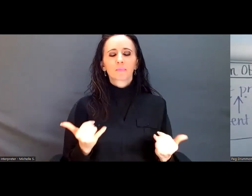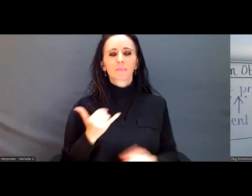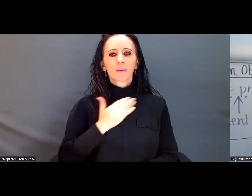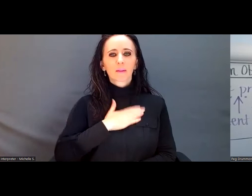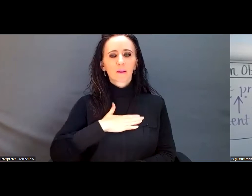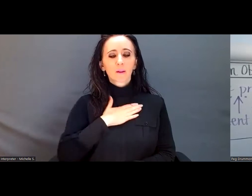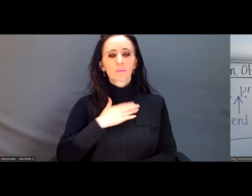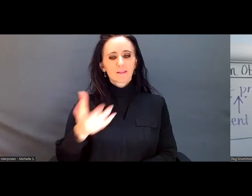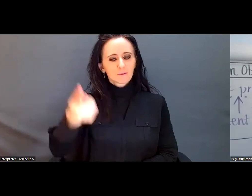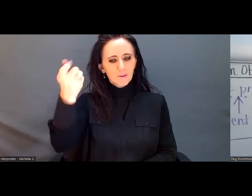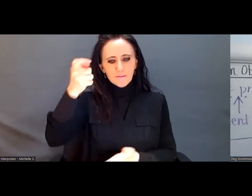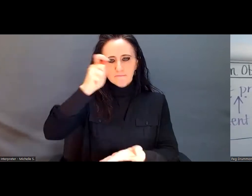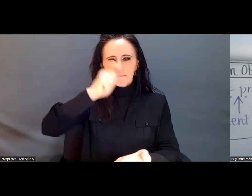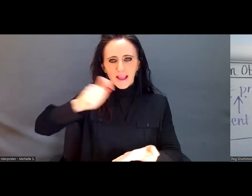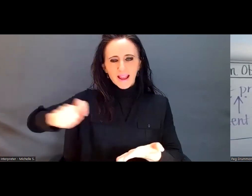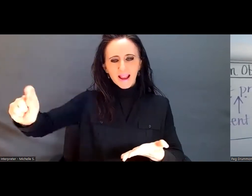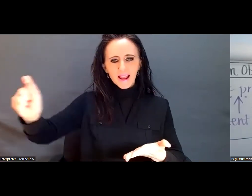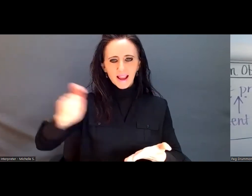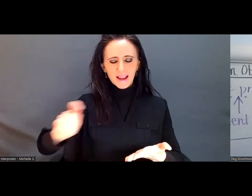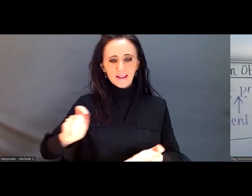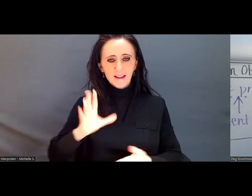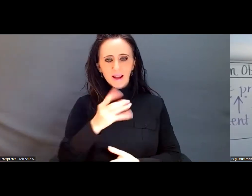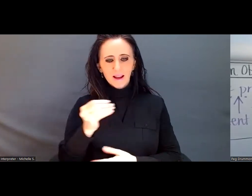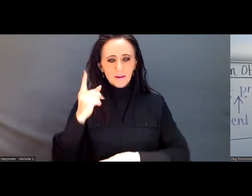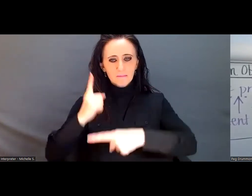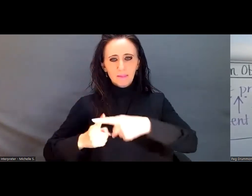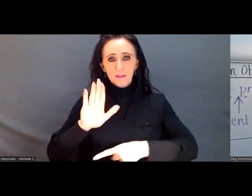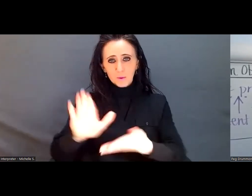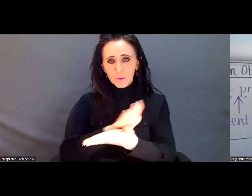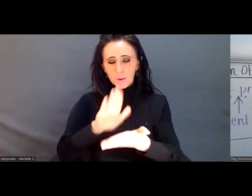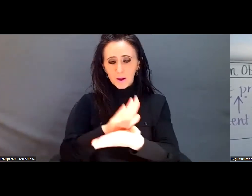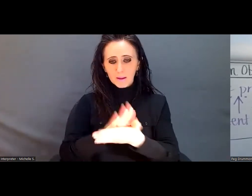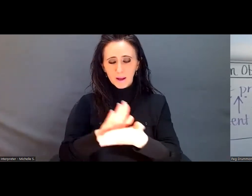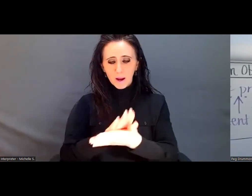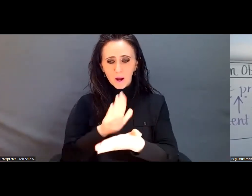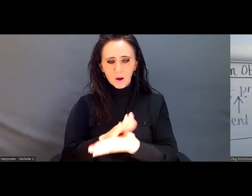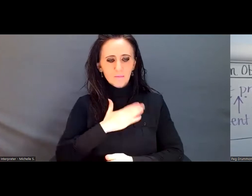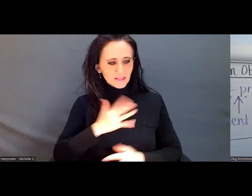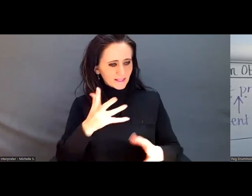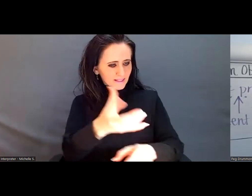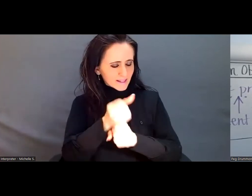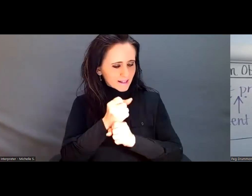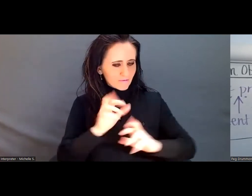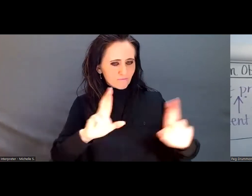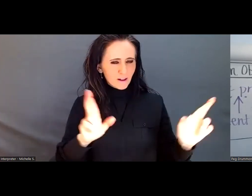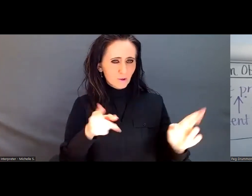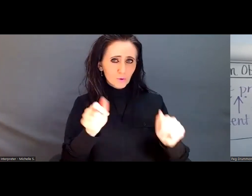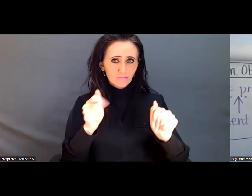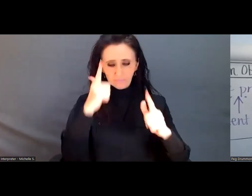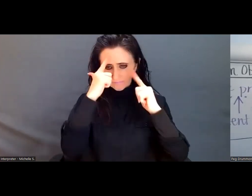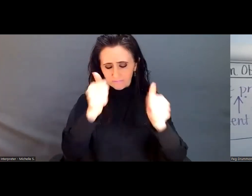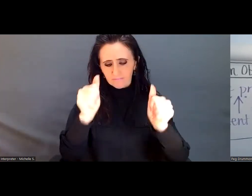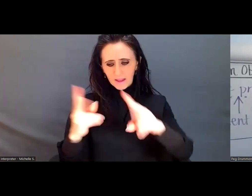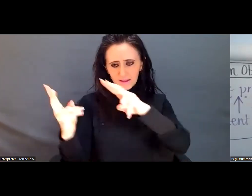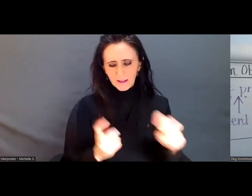to write with and get that handout at the ready. Yeah, you could download that handout. It's available now. You can link to it,